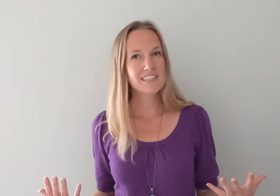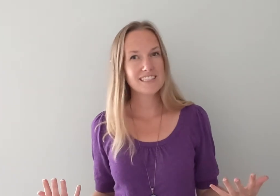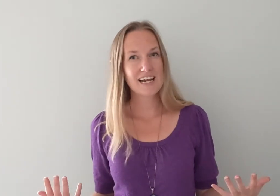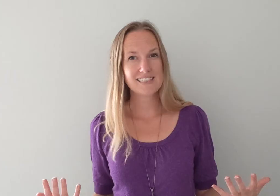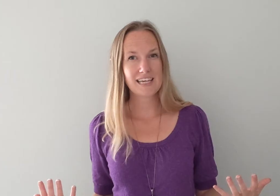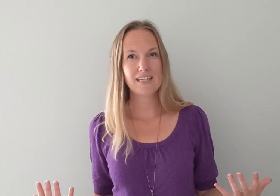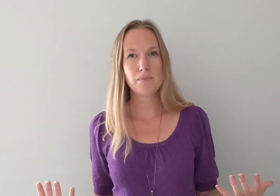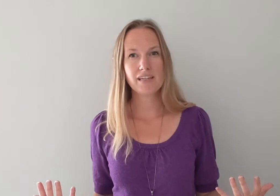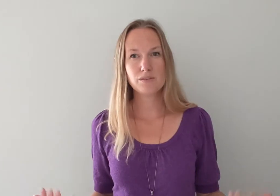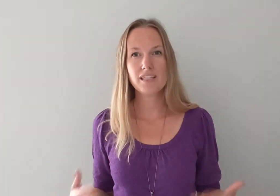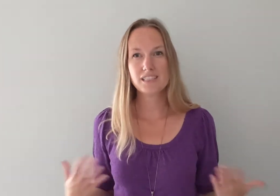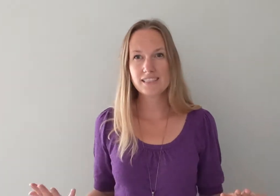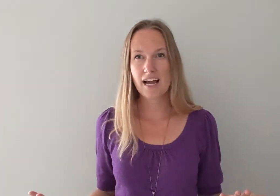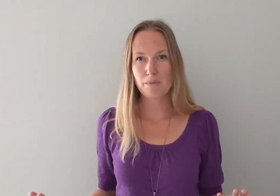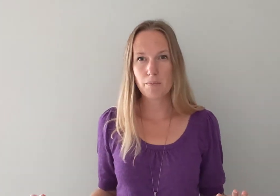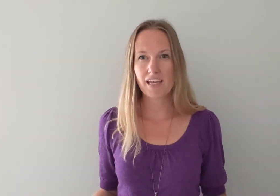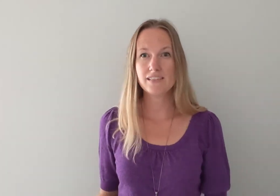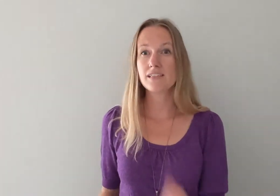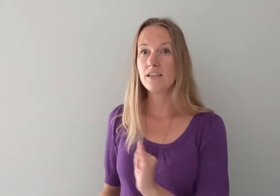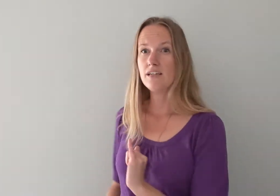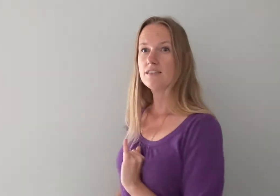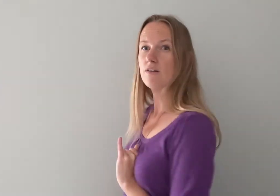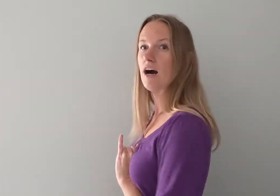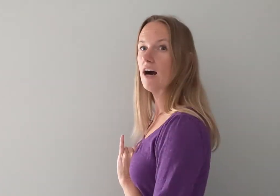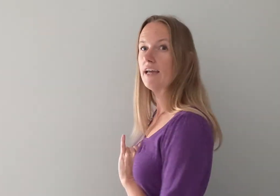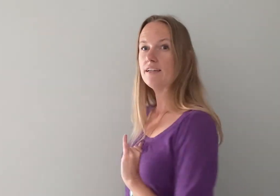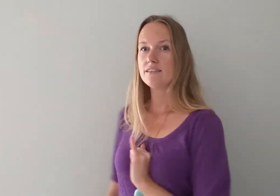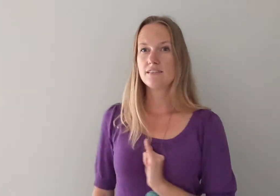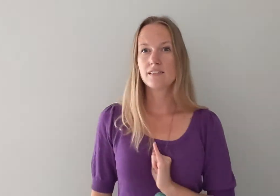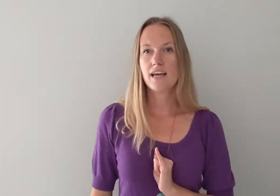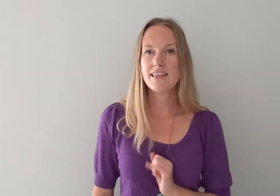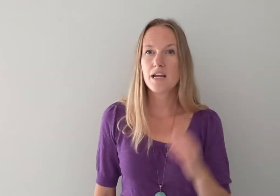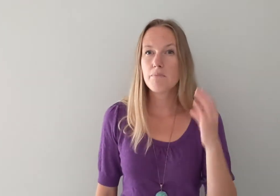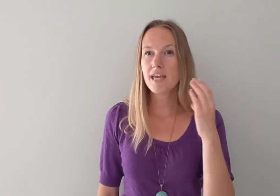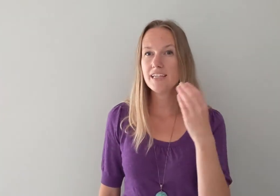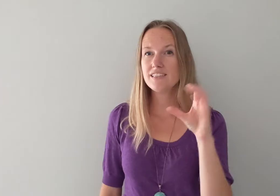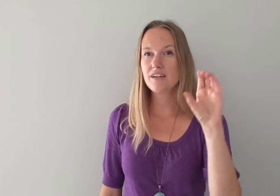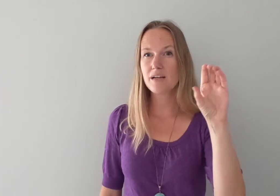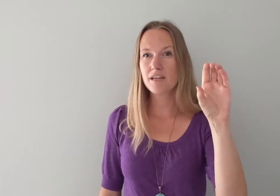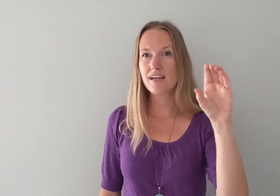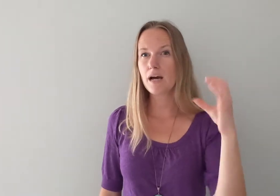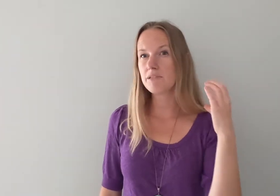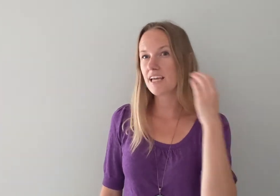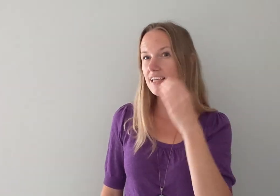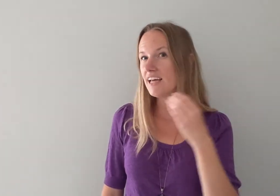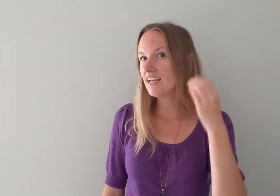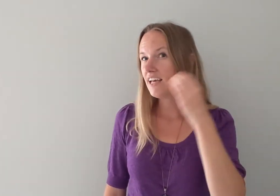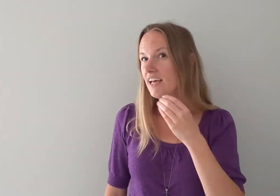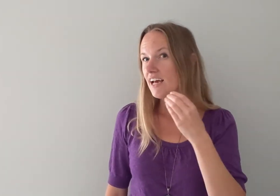say I stand amazed. We can just say I'm amazed. So I, and then amazed, you kind of make it a cupped hand again, and it